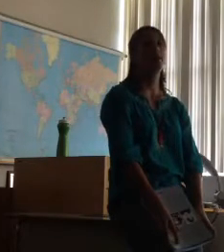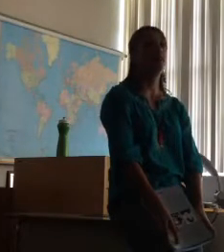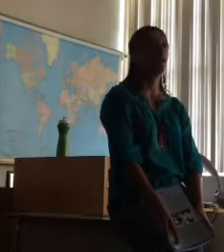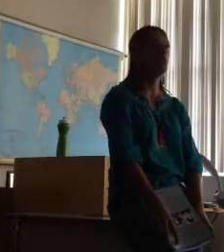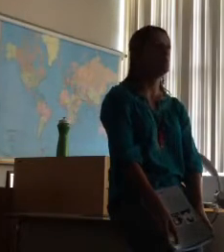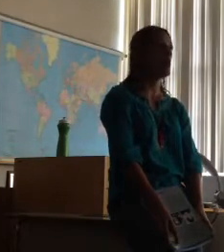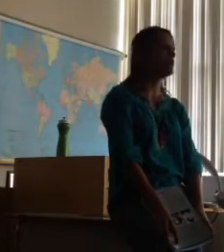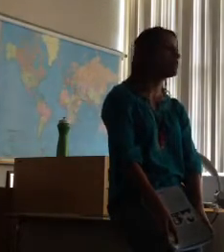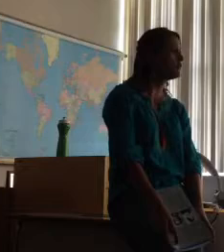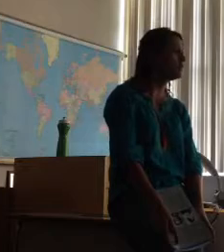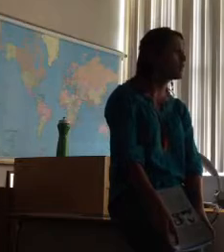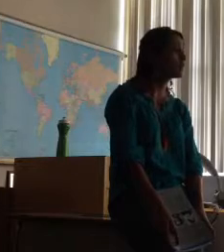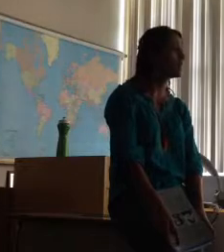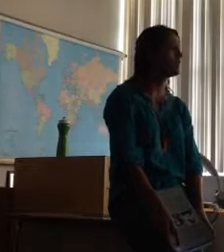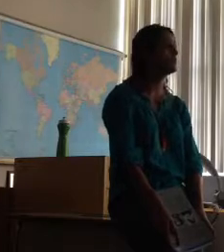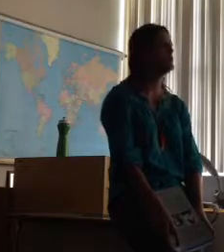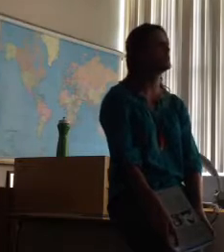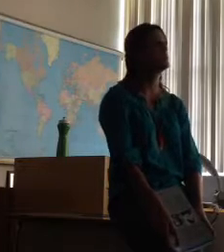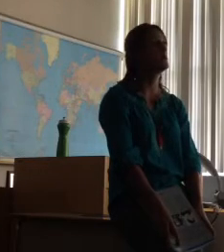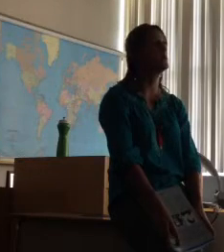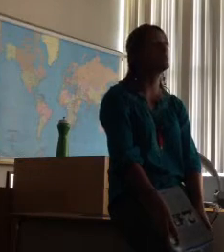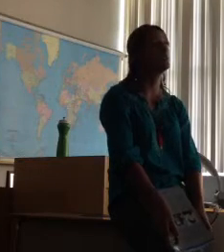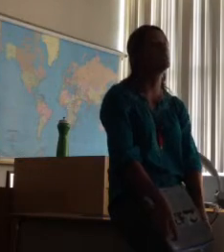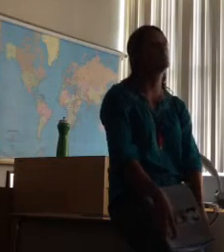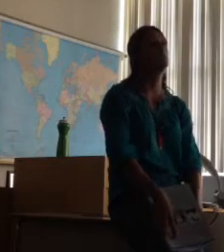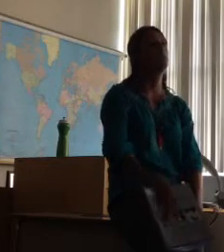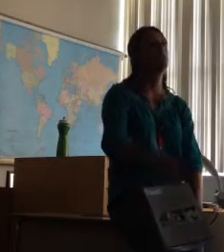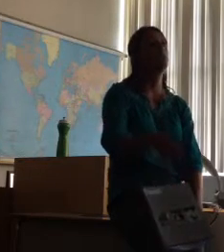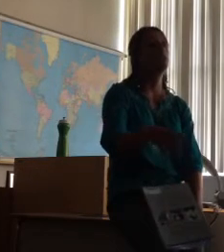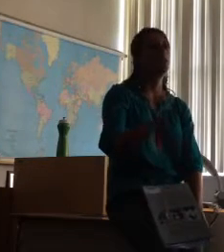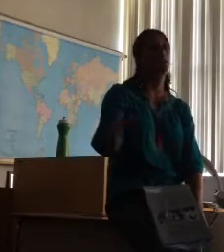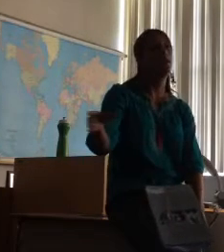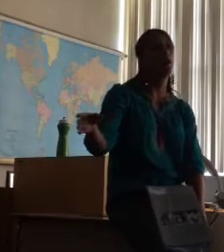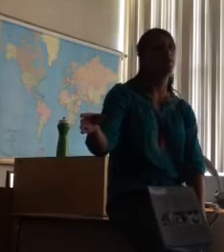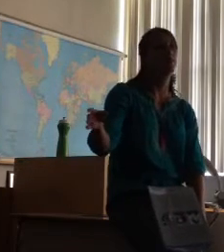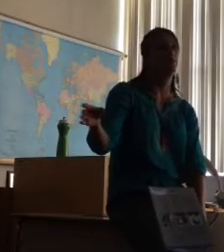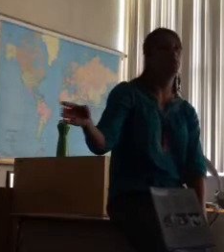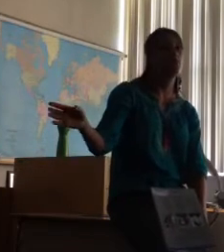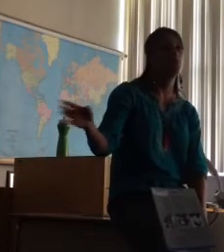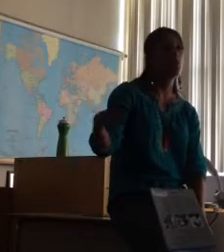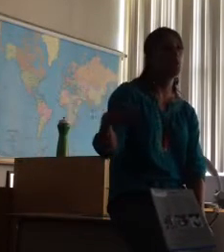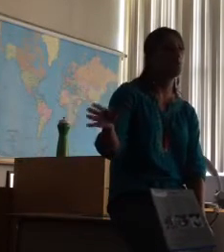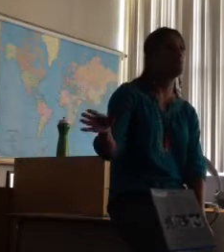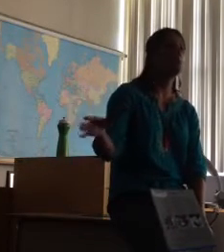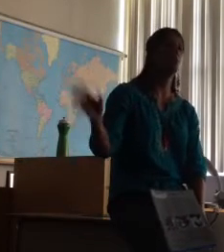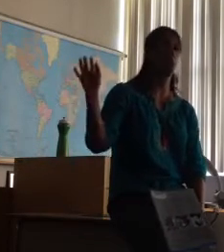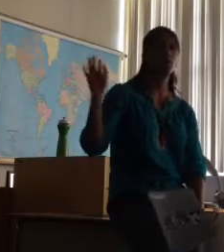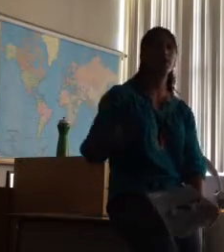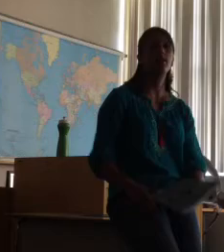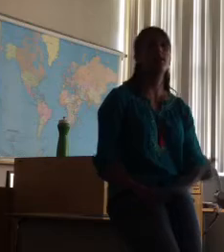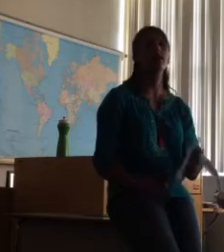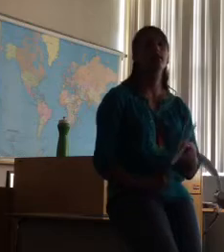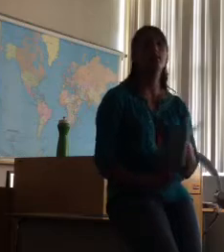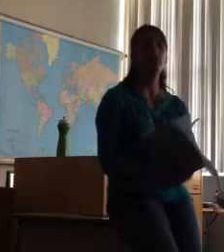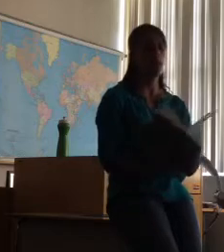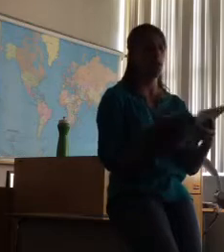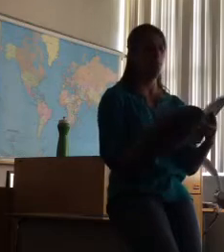asking people how long have you worked, how long have you experienced, ... such and such, whatever you want to say at the end, which we'll get into that. But